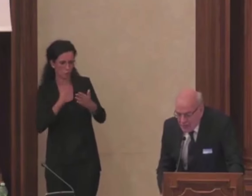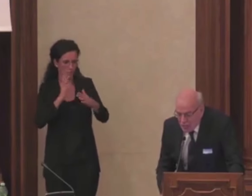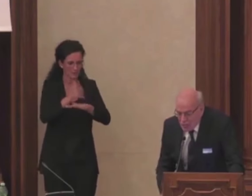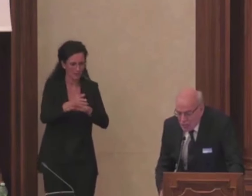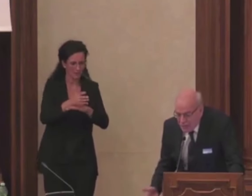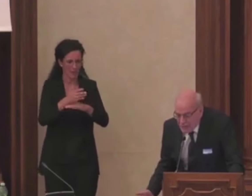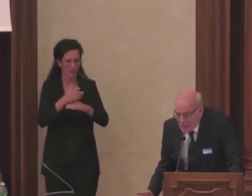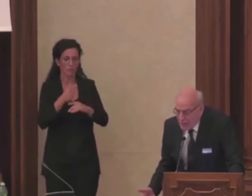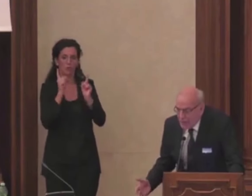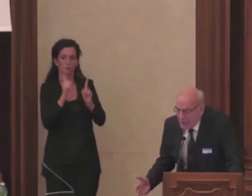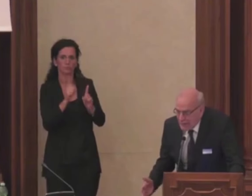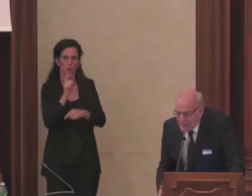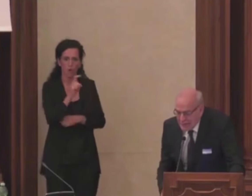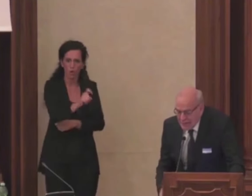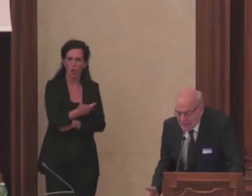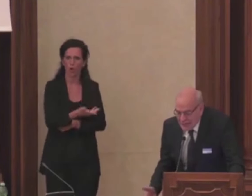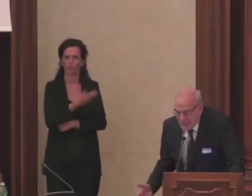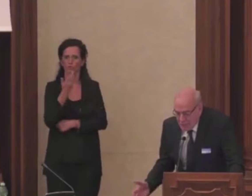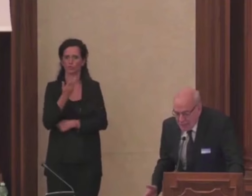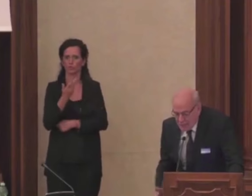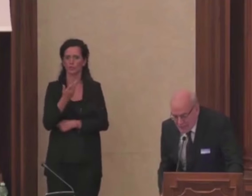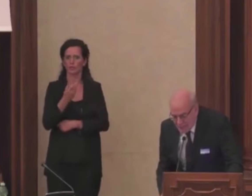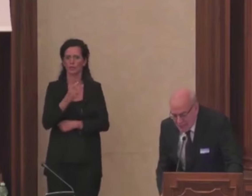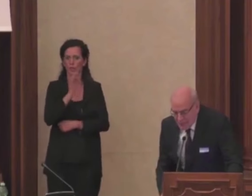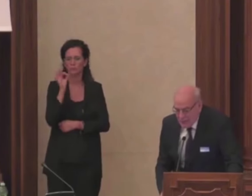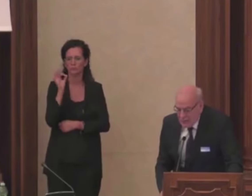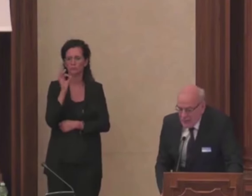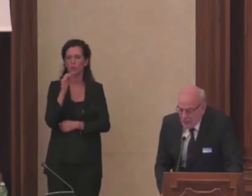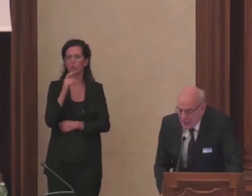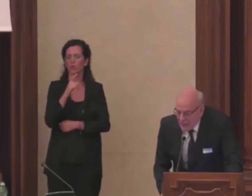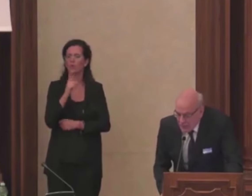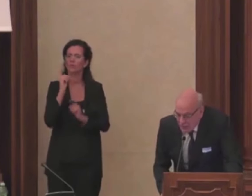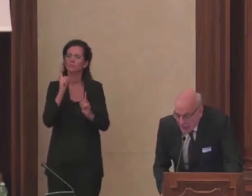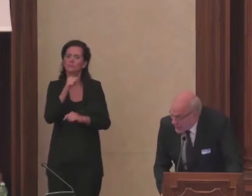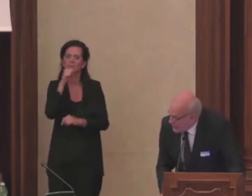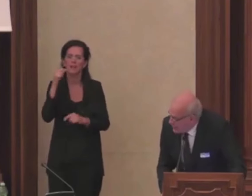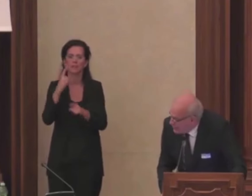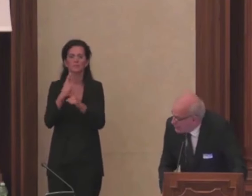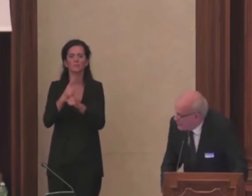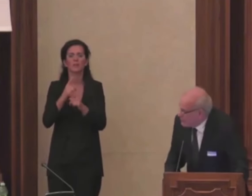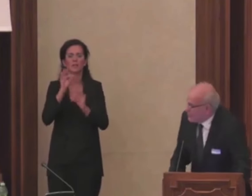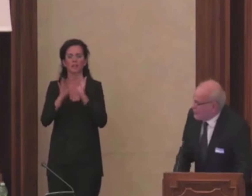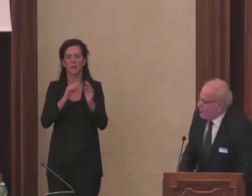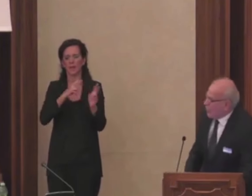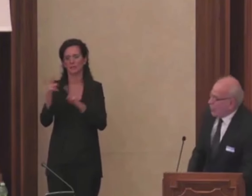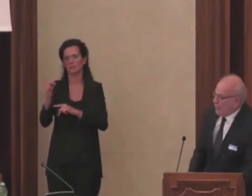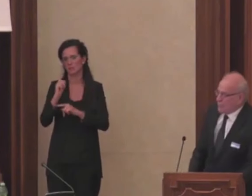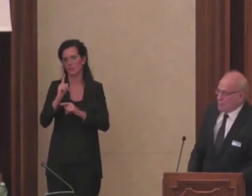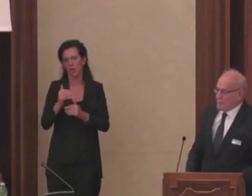postpone important surgeries due to a lack of ICU beds.